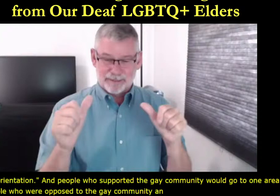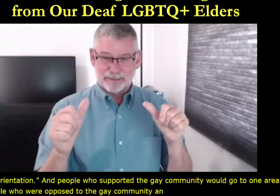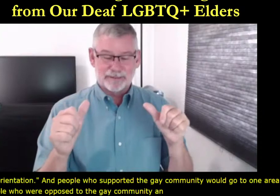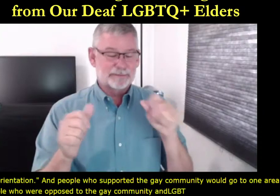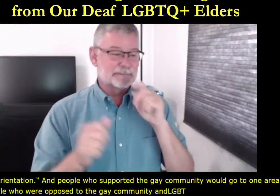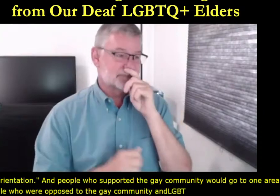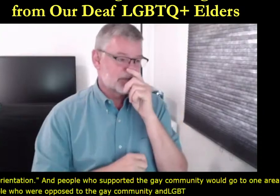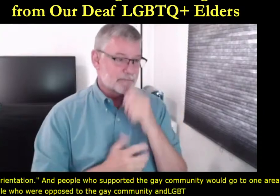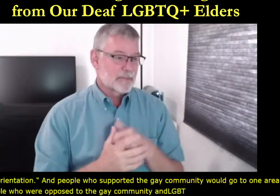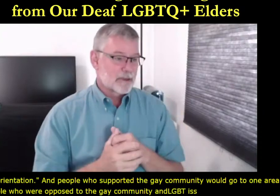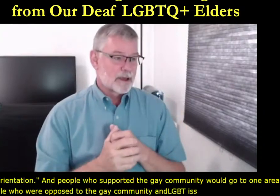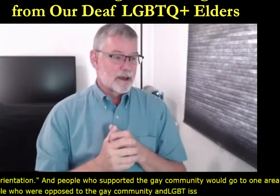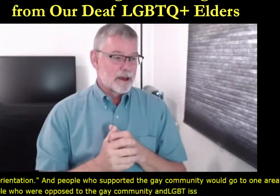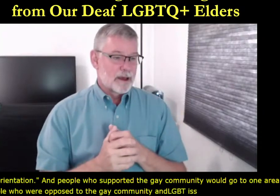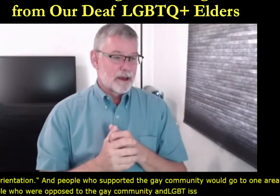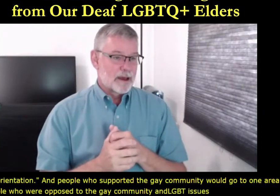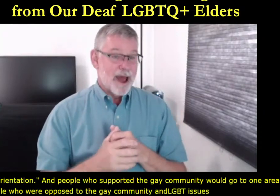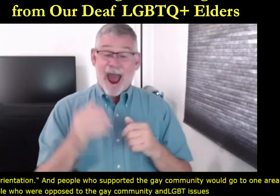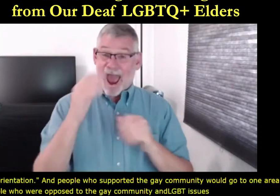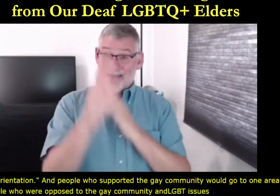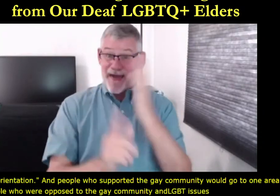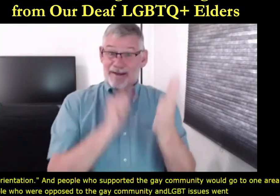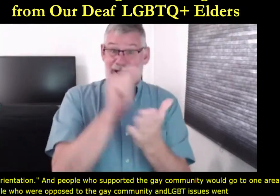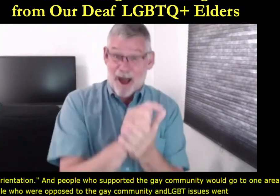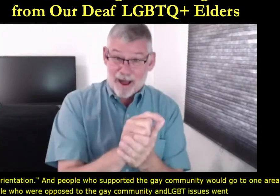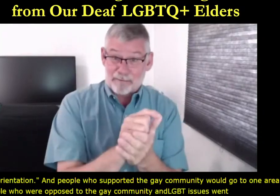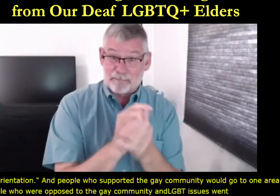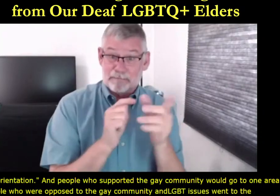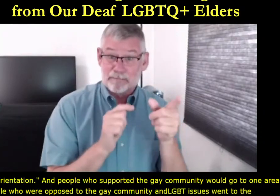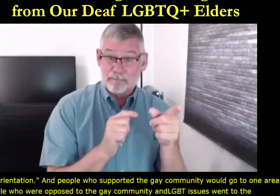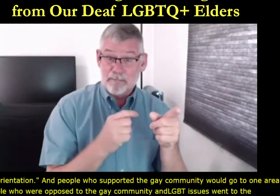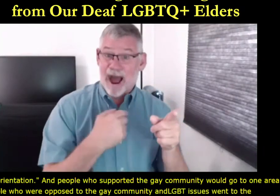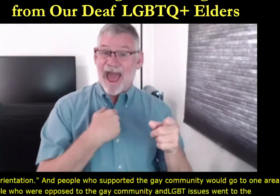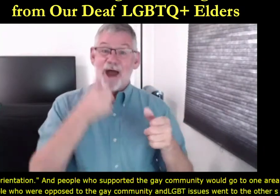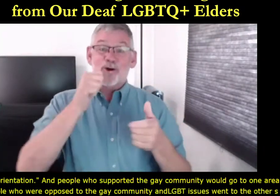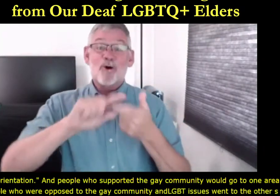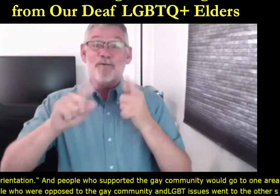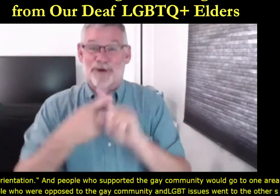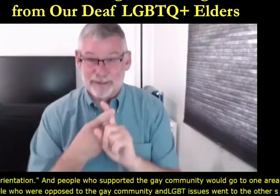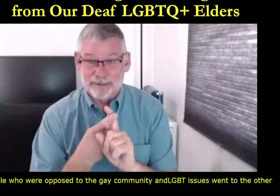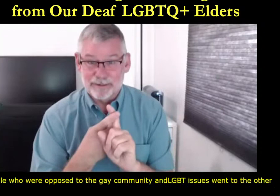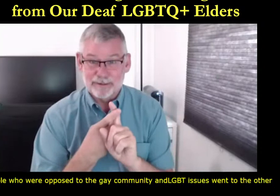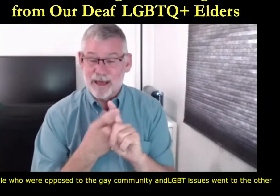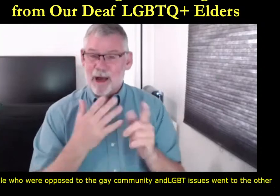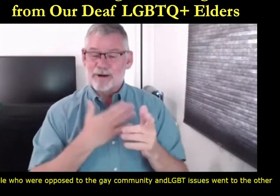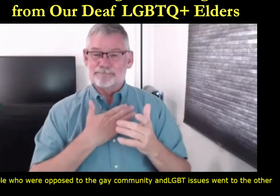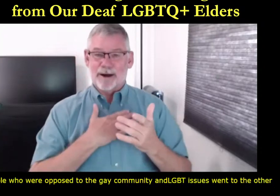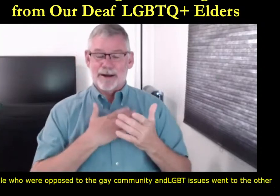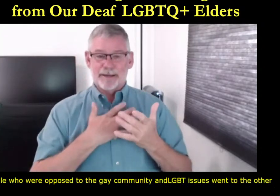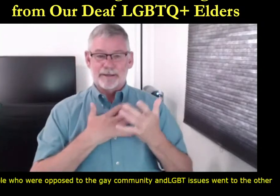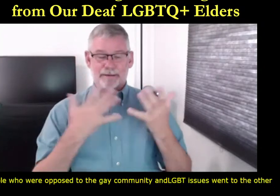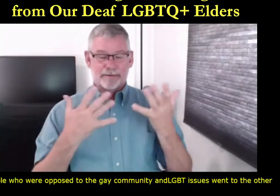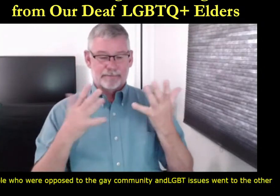but because i was in denial i went to the side that was against or opposed to lgbt issues at that time i had a girlfriend as well